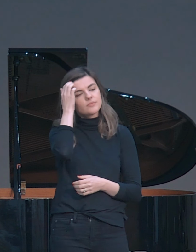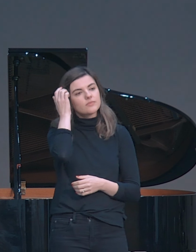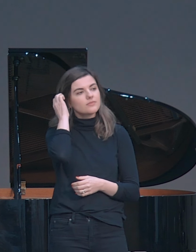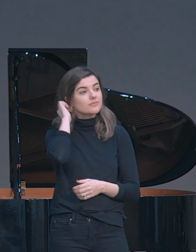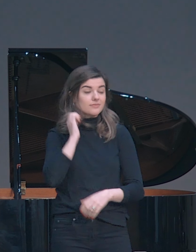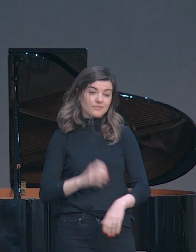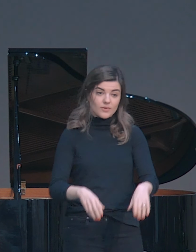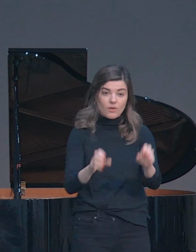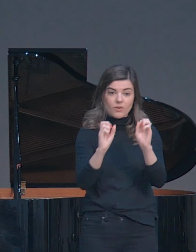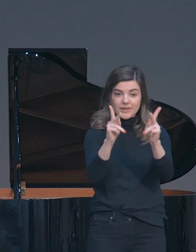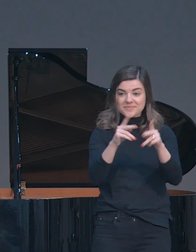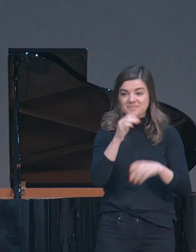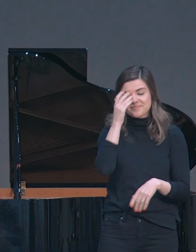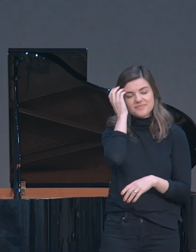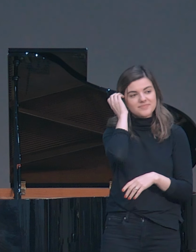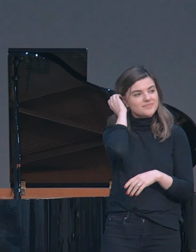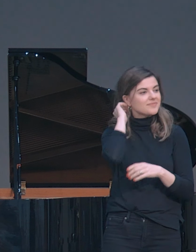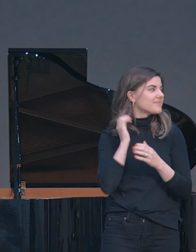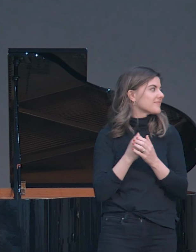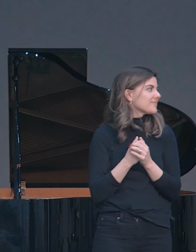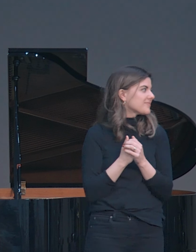All right.